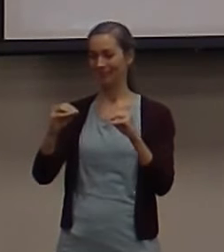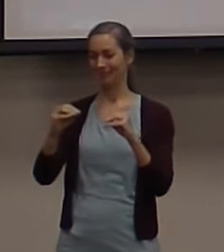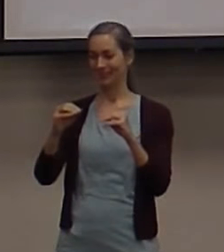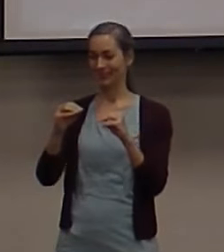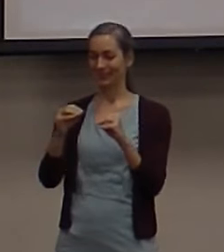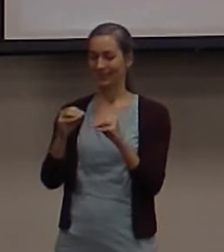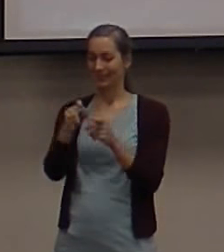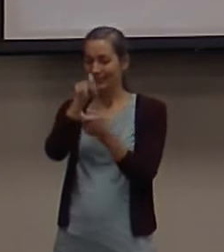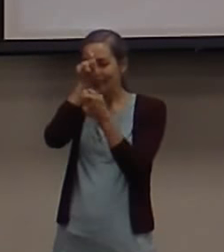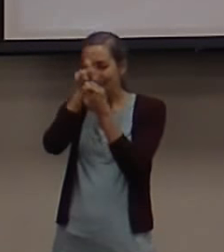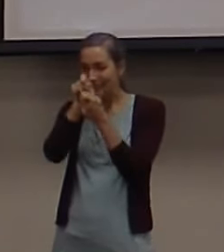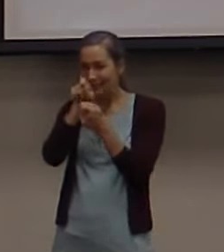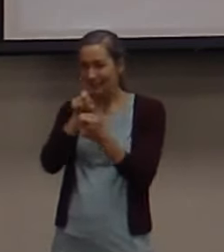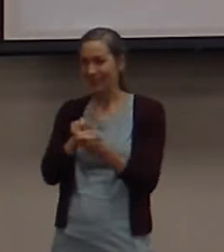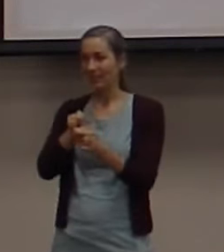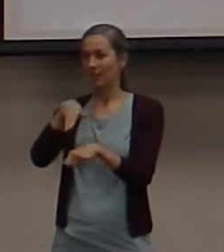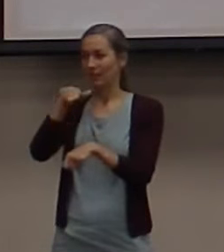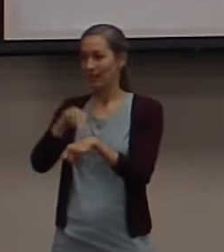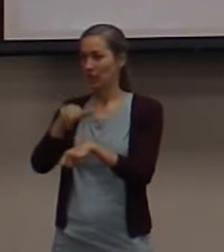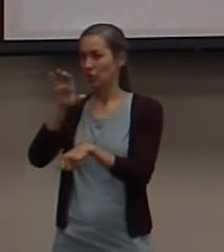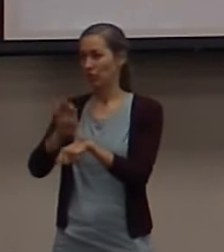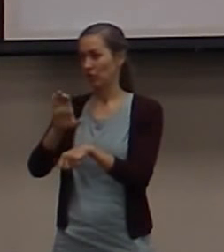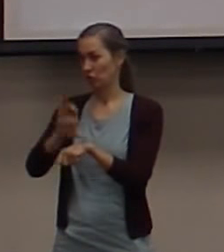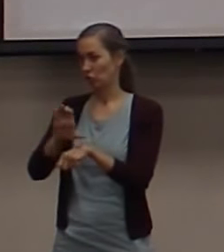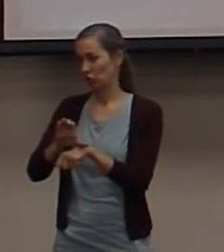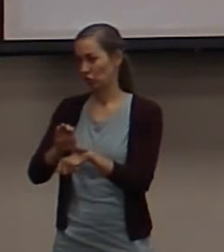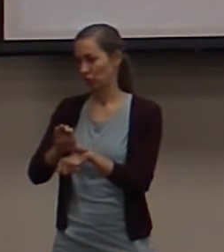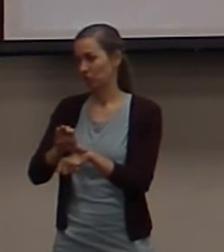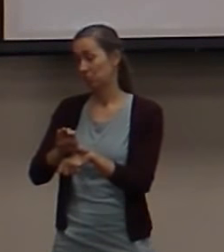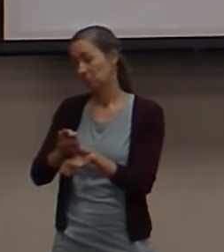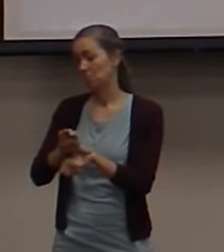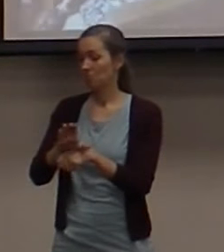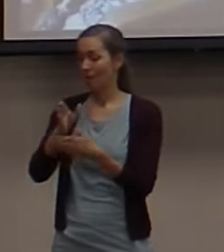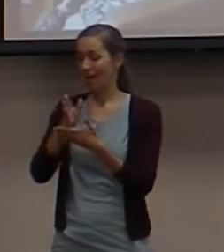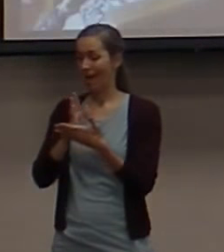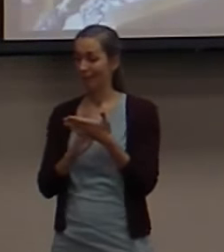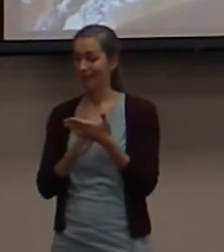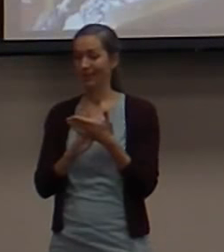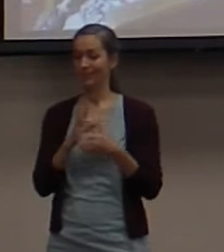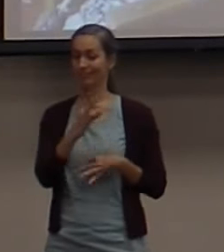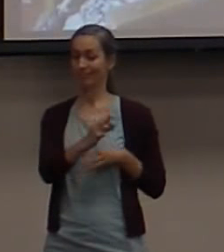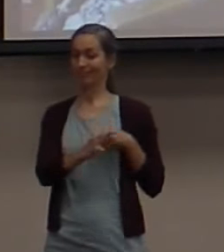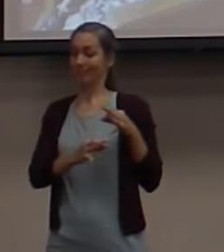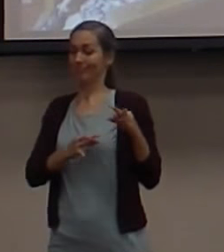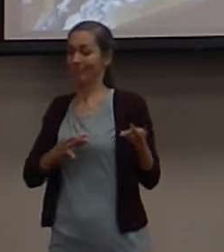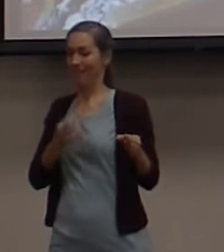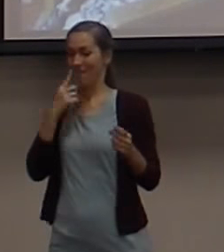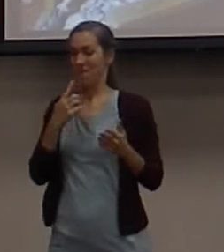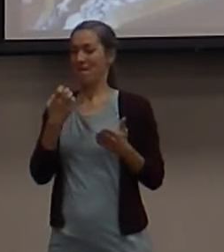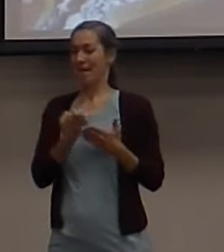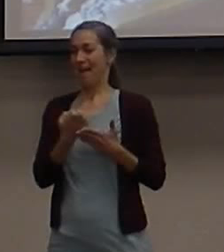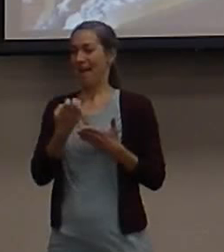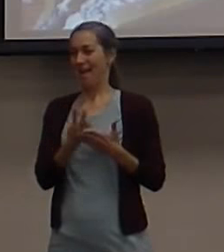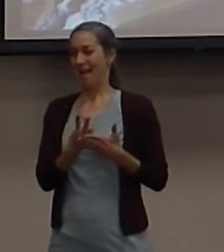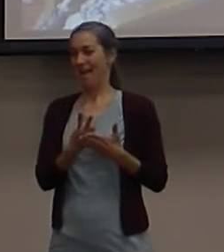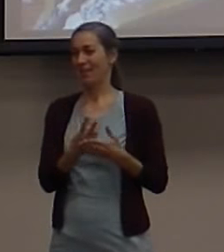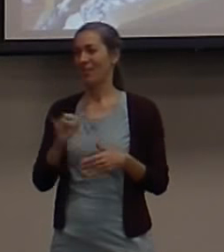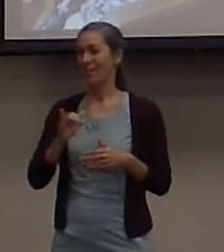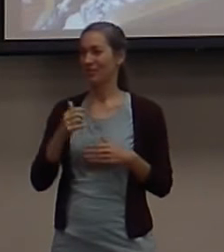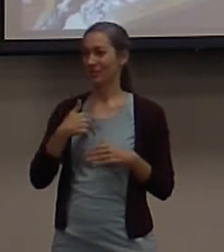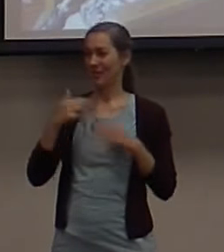church as best as I could. And it was humbling to try and stand in Ed's place. Also, we taught the scheme